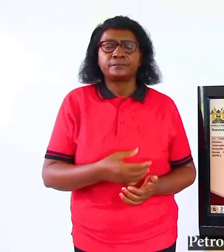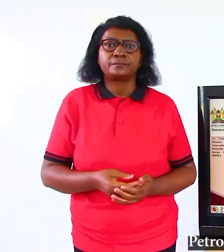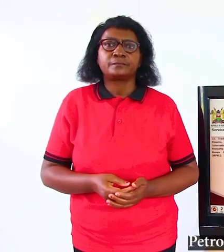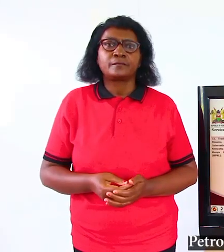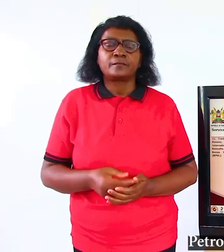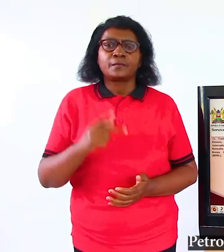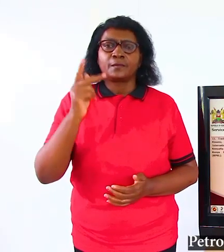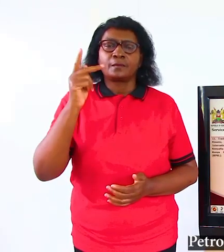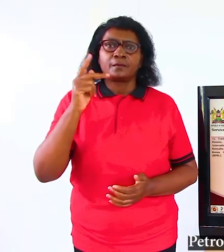Petrocity Konza